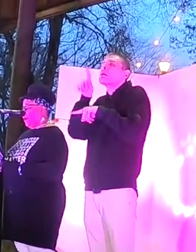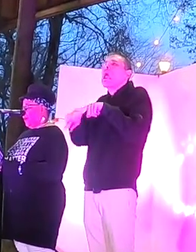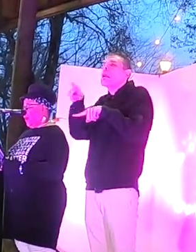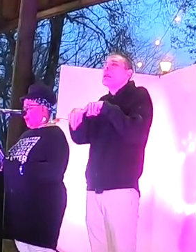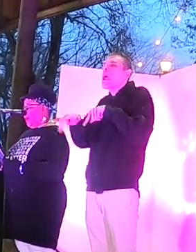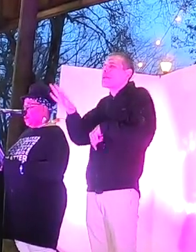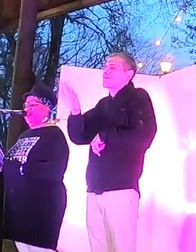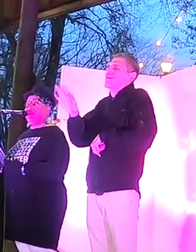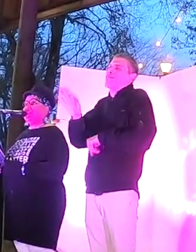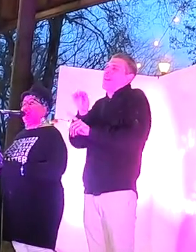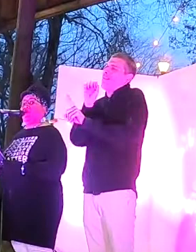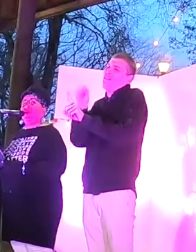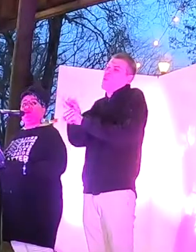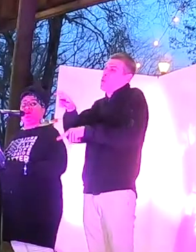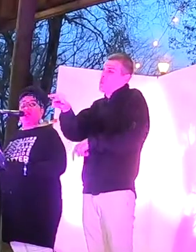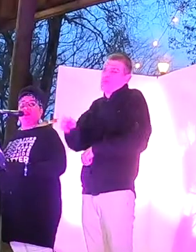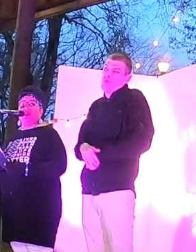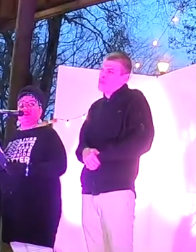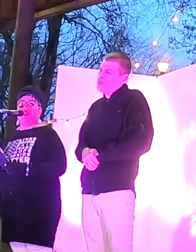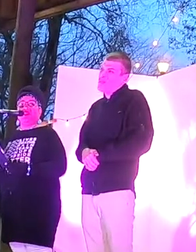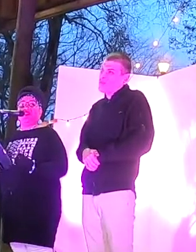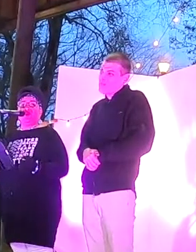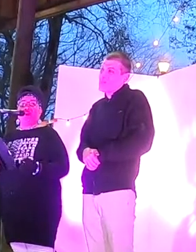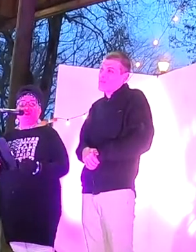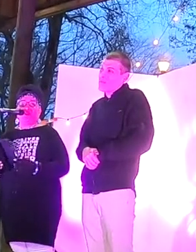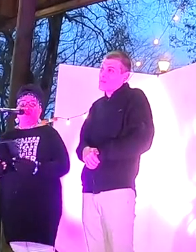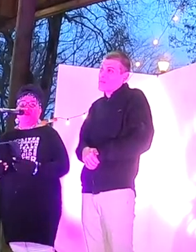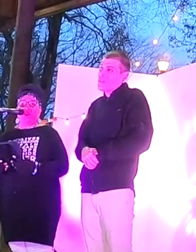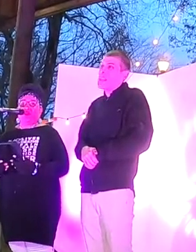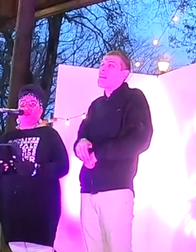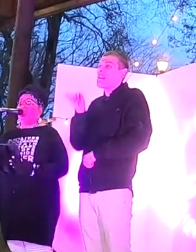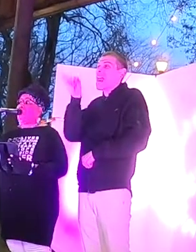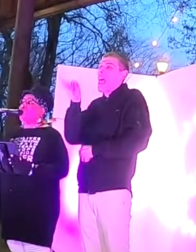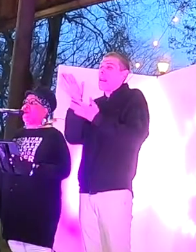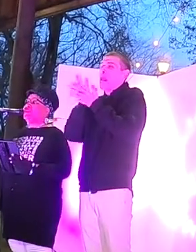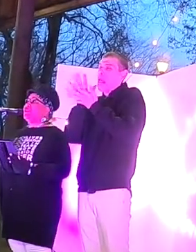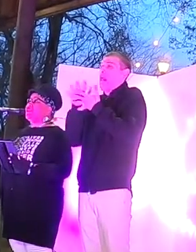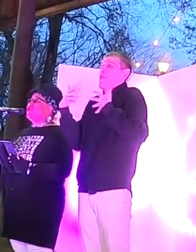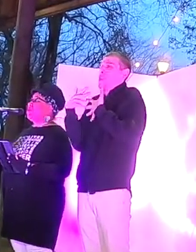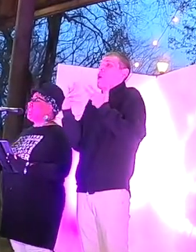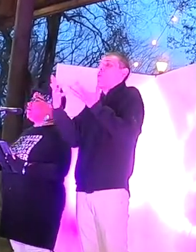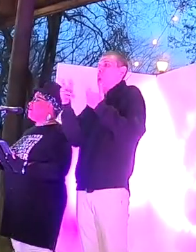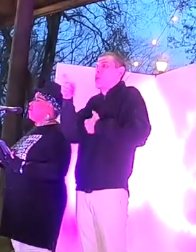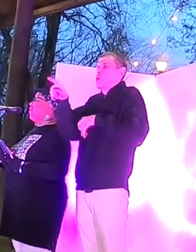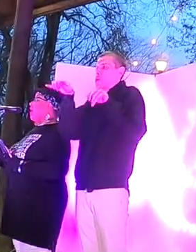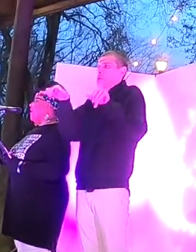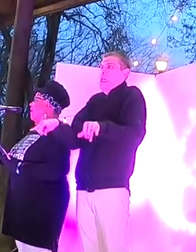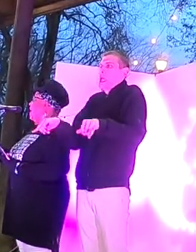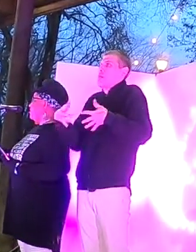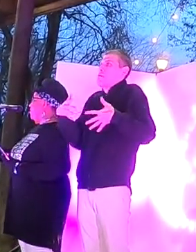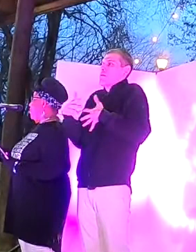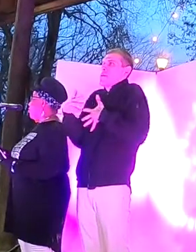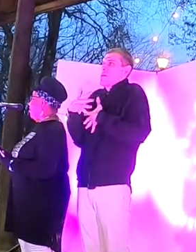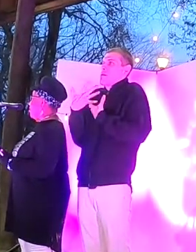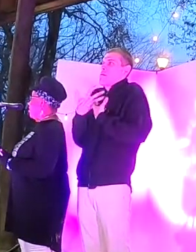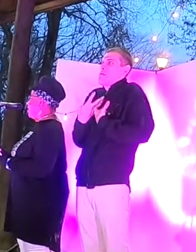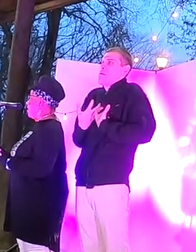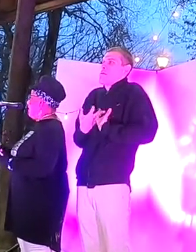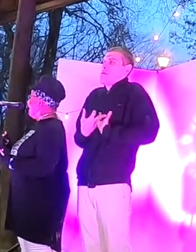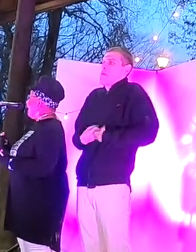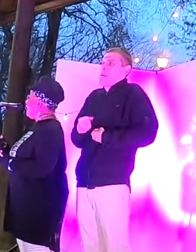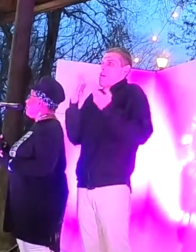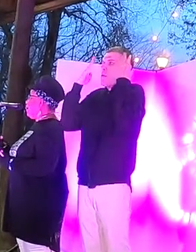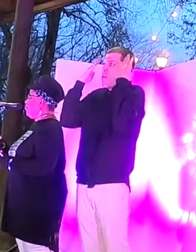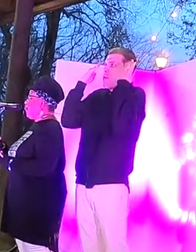you. She does not welcome knowledge. She wants you to fear. Her presence will keep you in constant